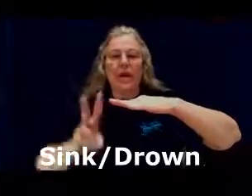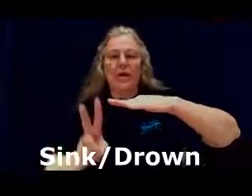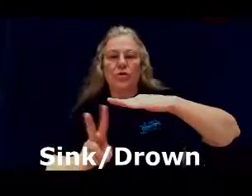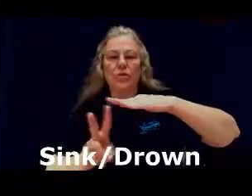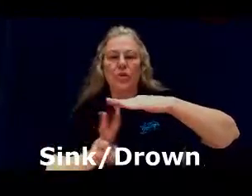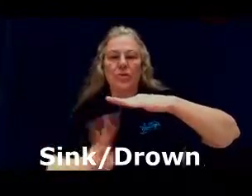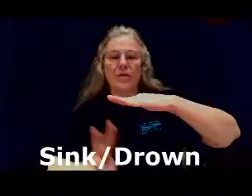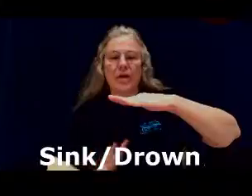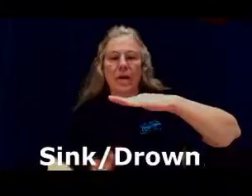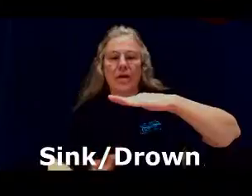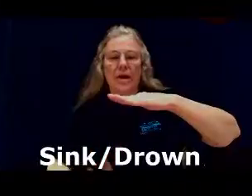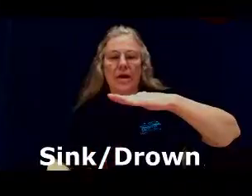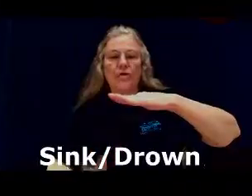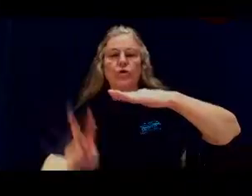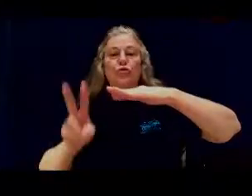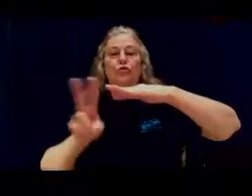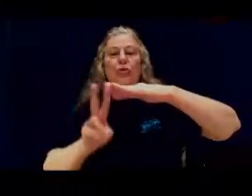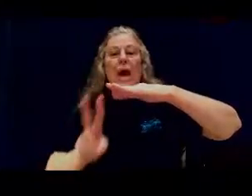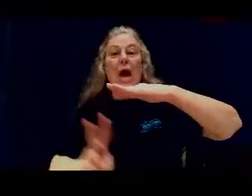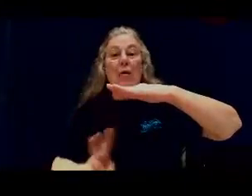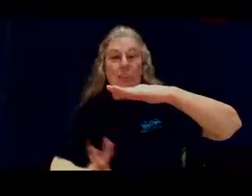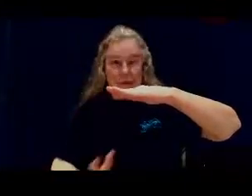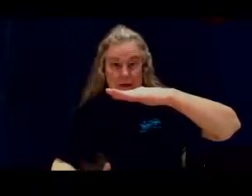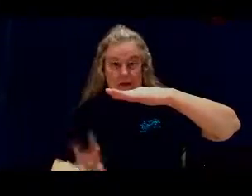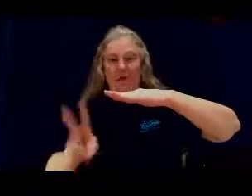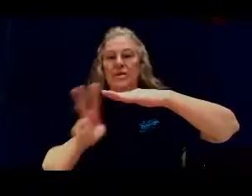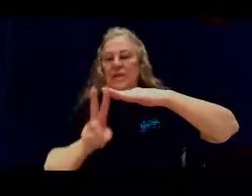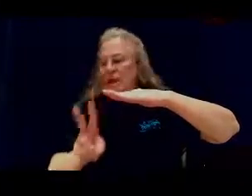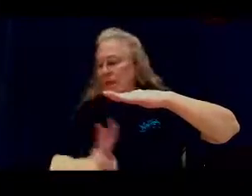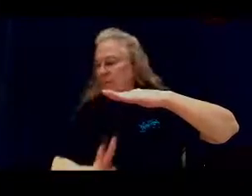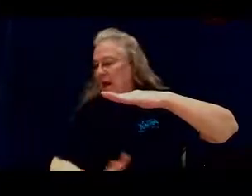turn him upside down, and he's drowning. Take him down.